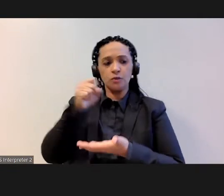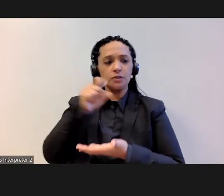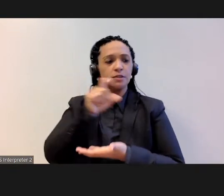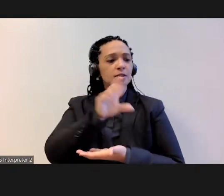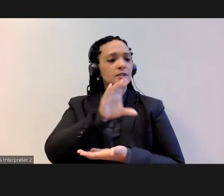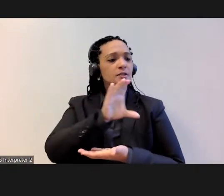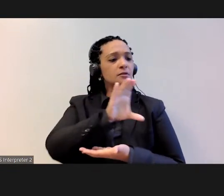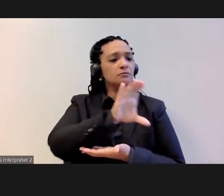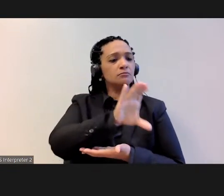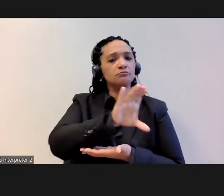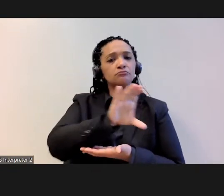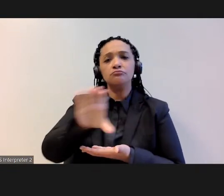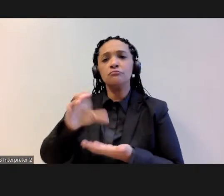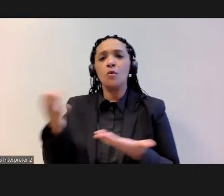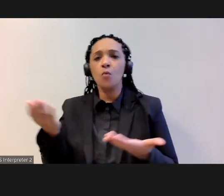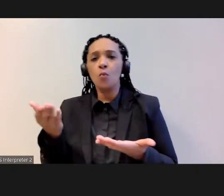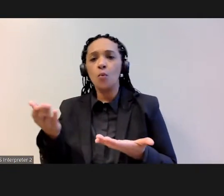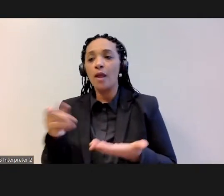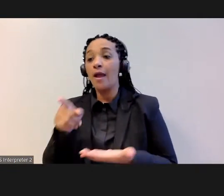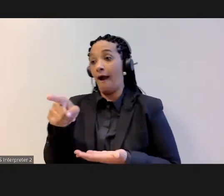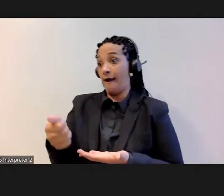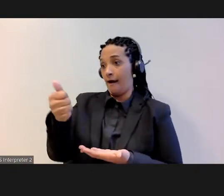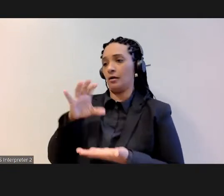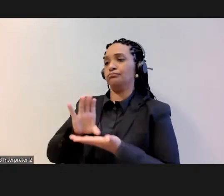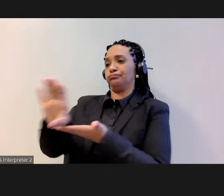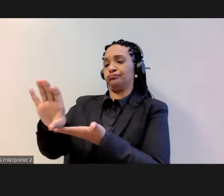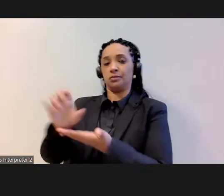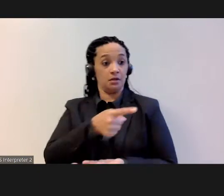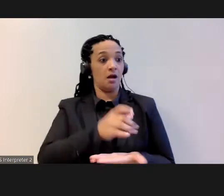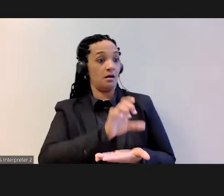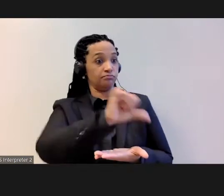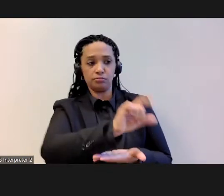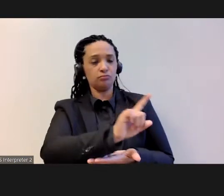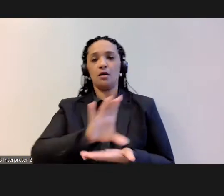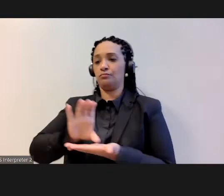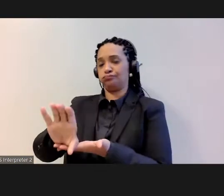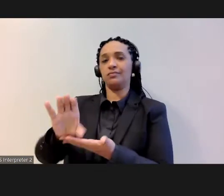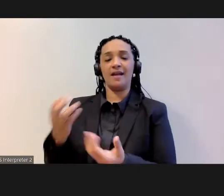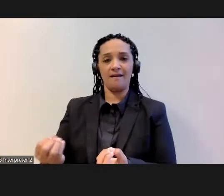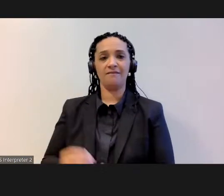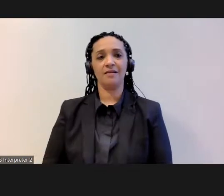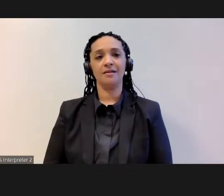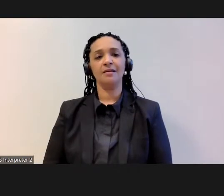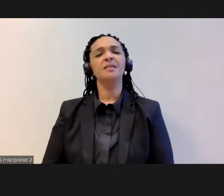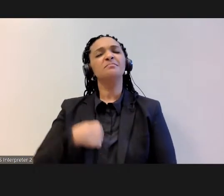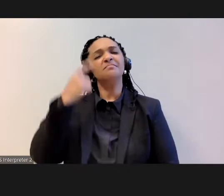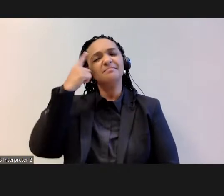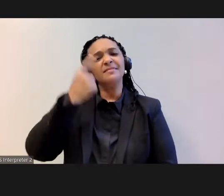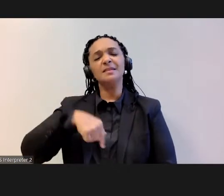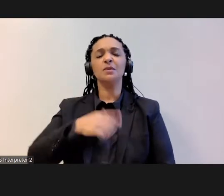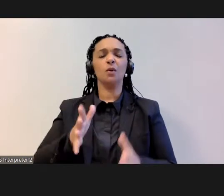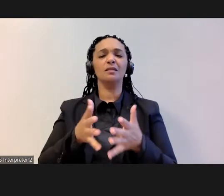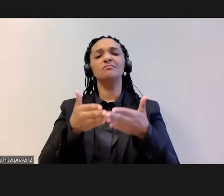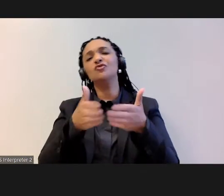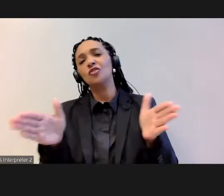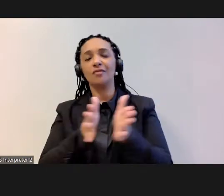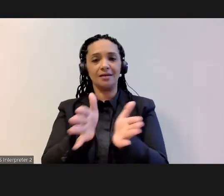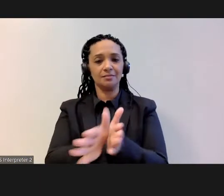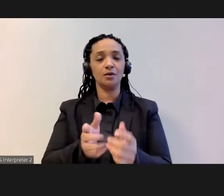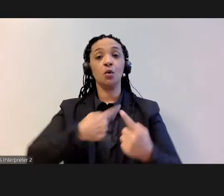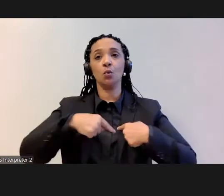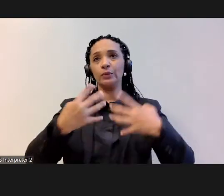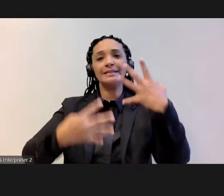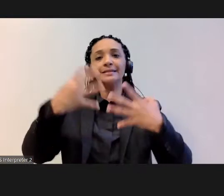emphasized. So I thought that I should share these experiences more generally in terms of how we have found data in our